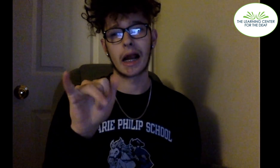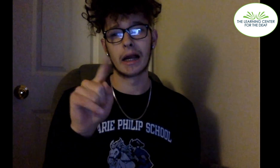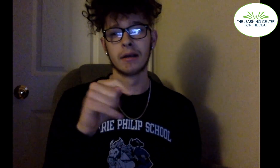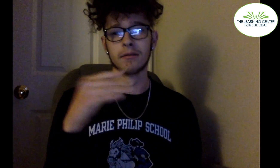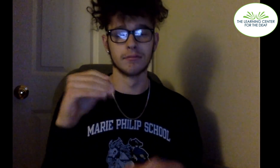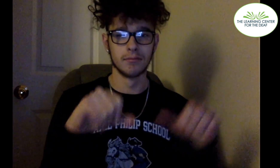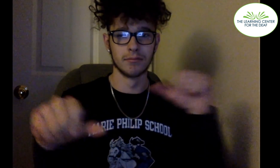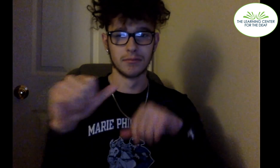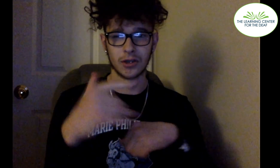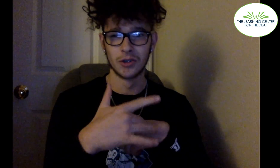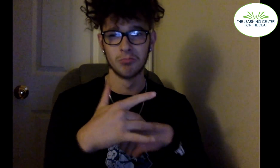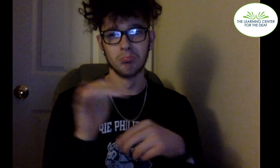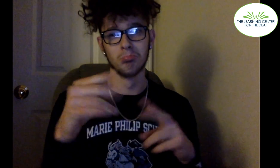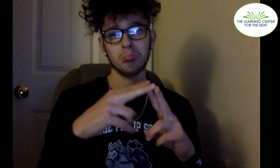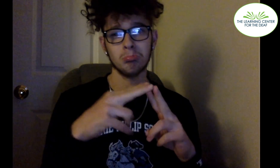literature and science.